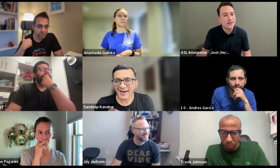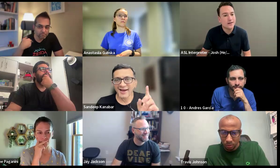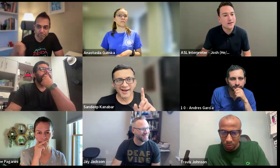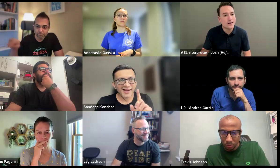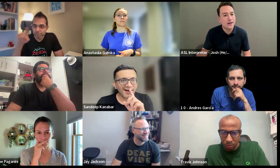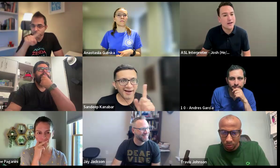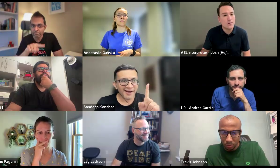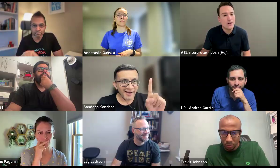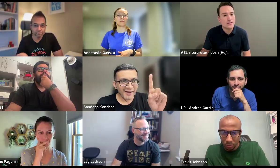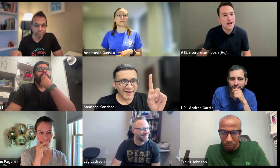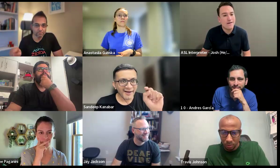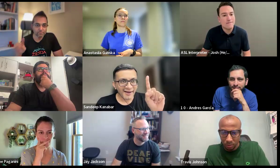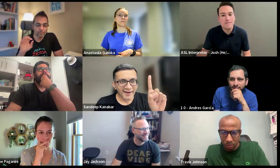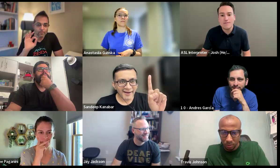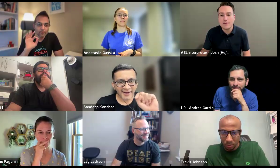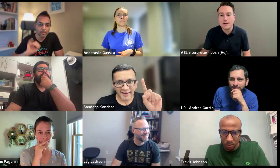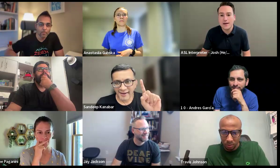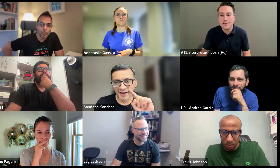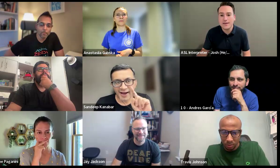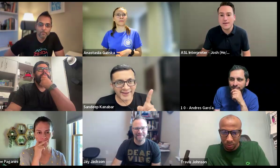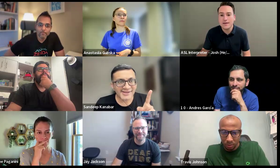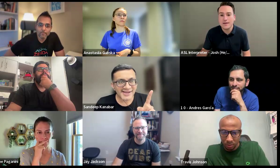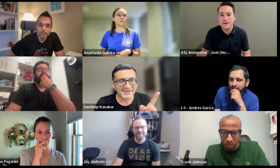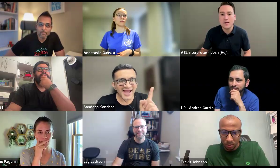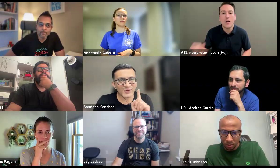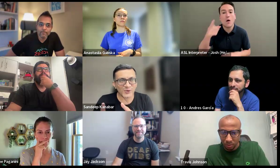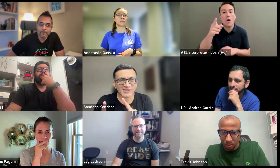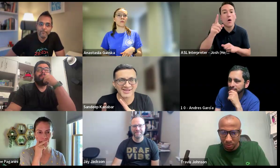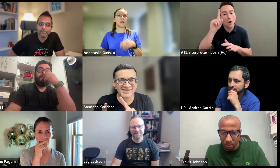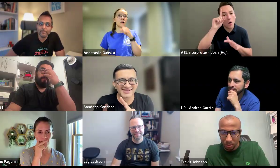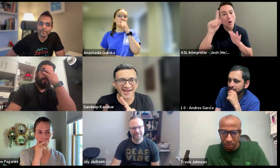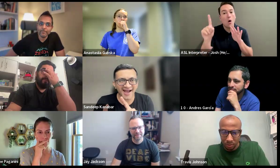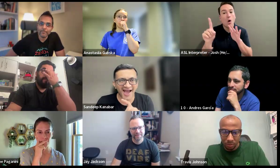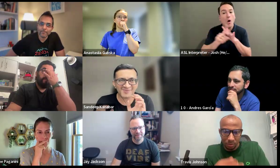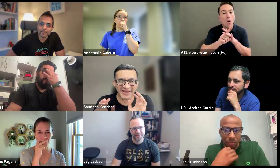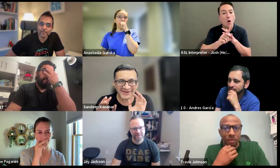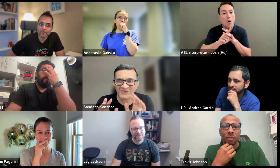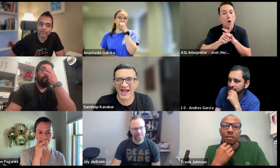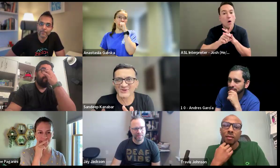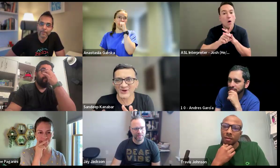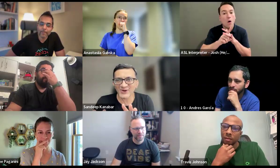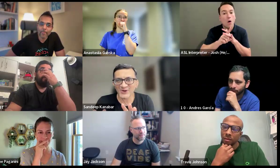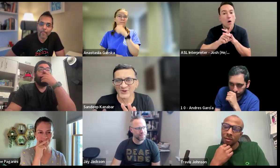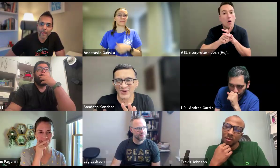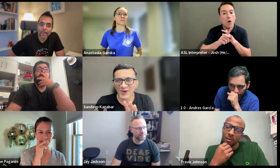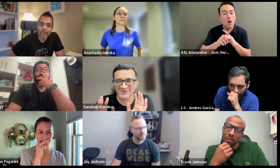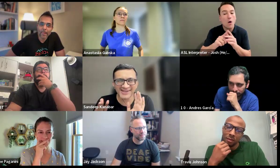Ah, Anyone else have anything? Anastasia and Kostis are my de facto always